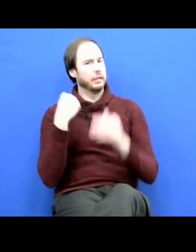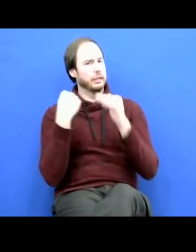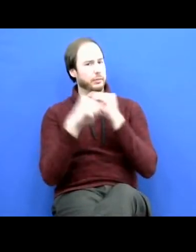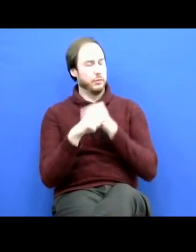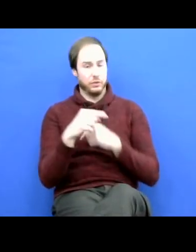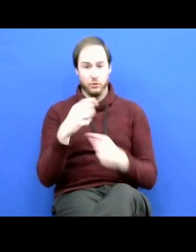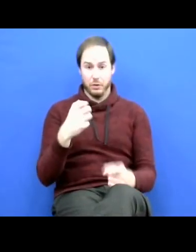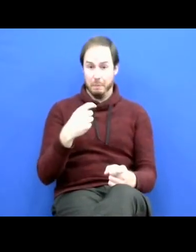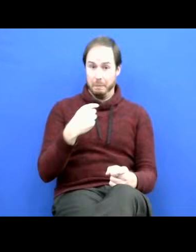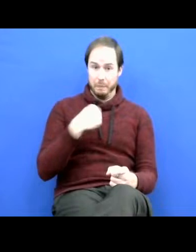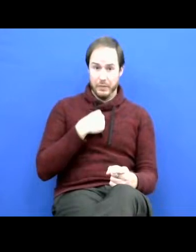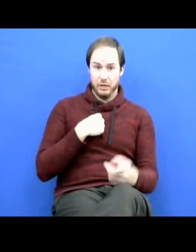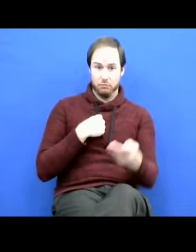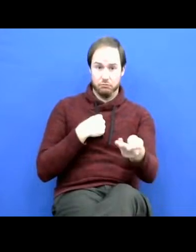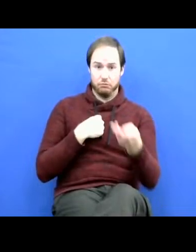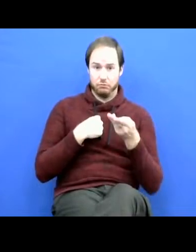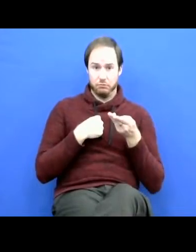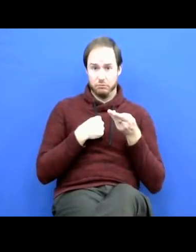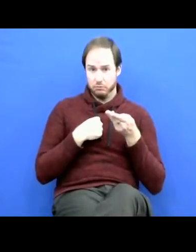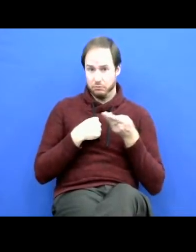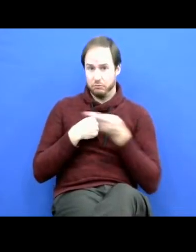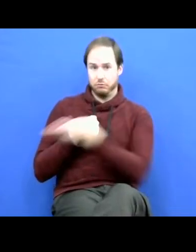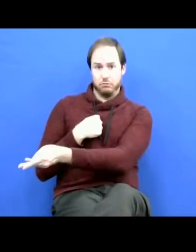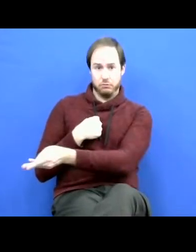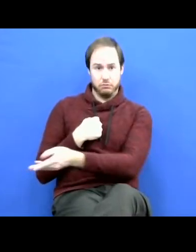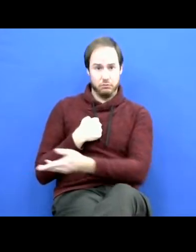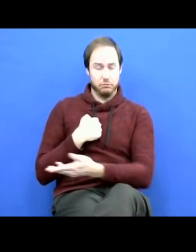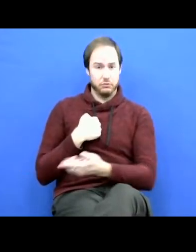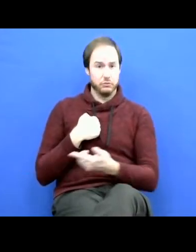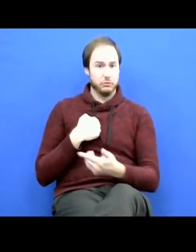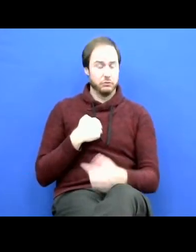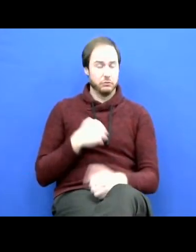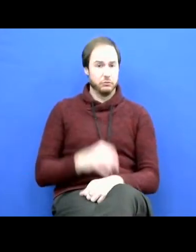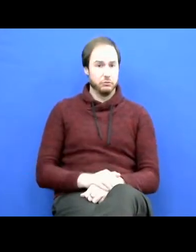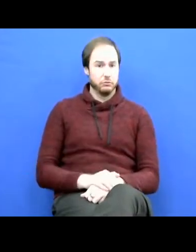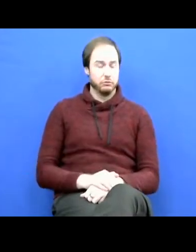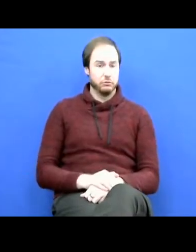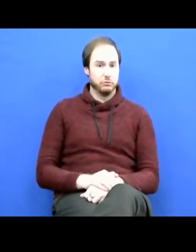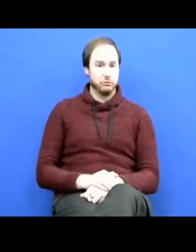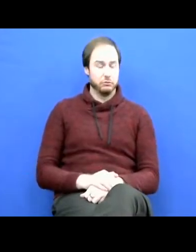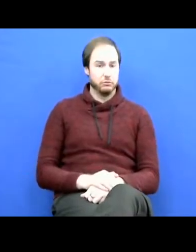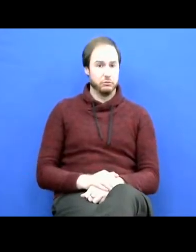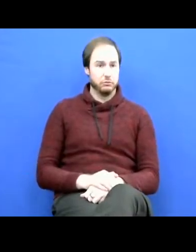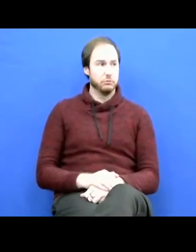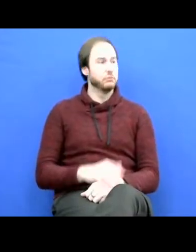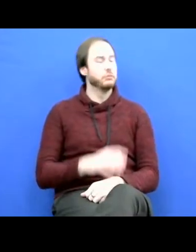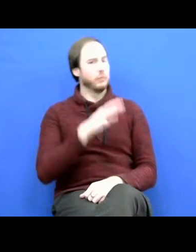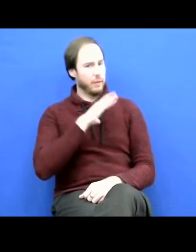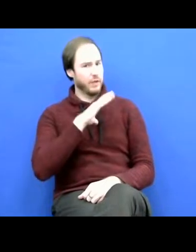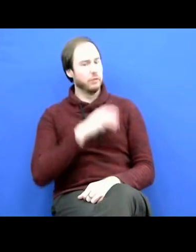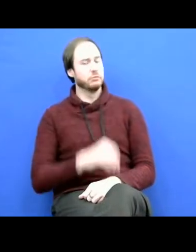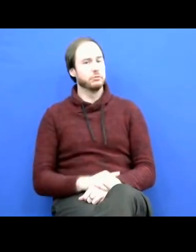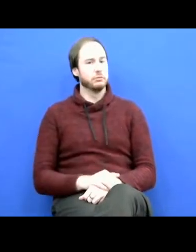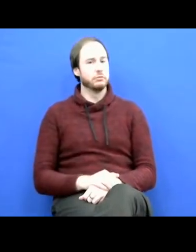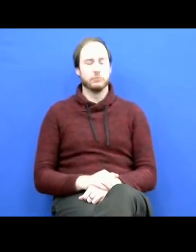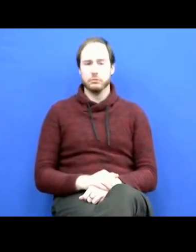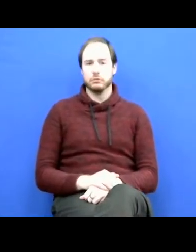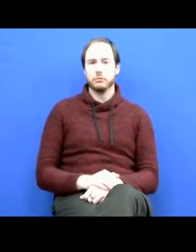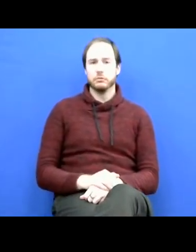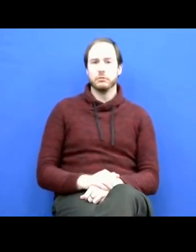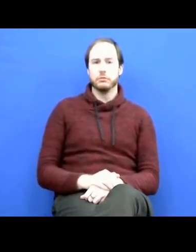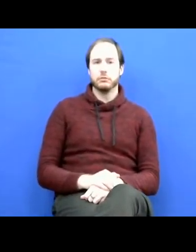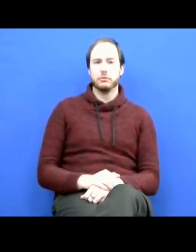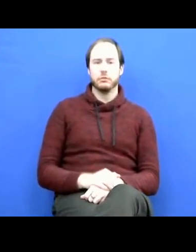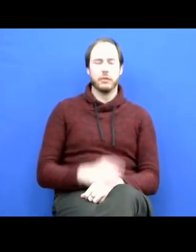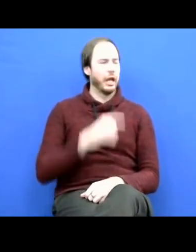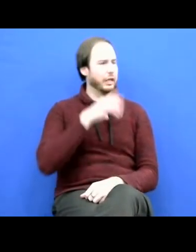town. You want me to put you in touch with GreenSpark through email? That would be fine. Okay. You have my work email,